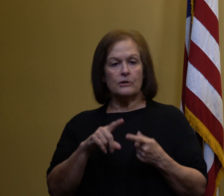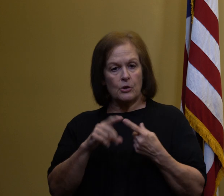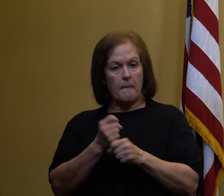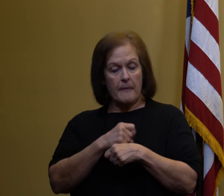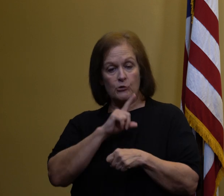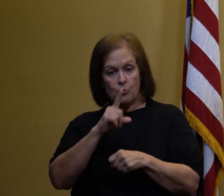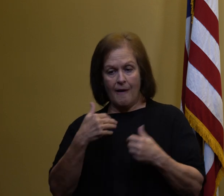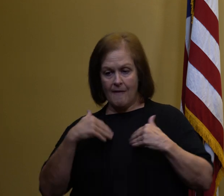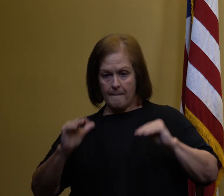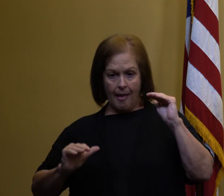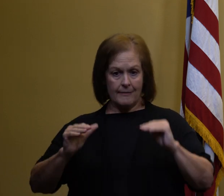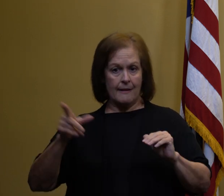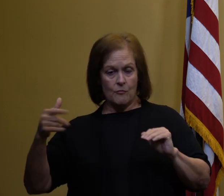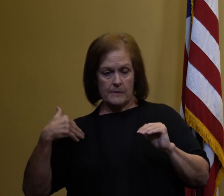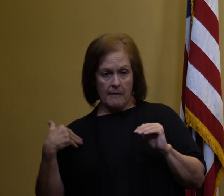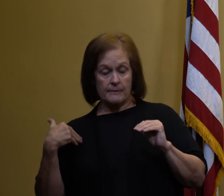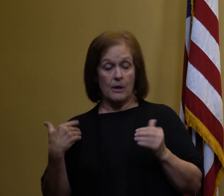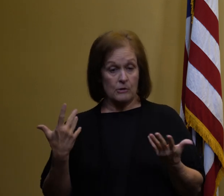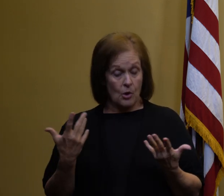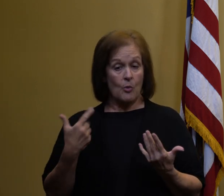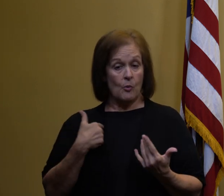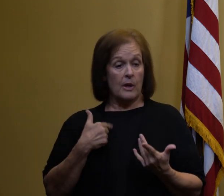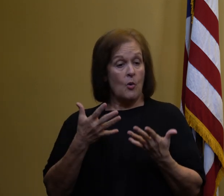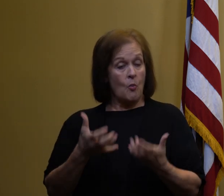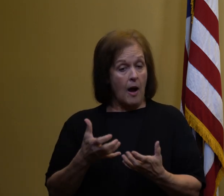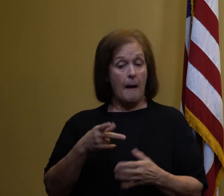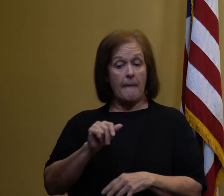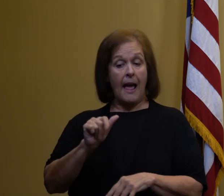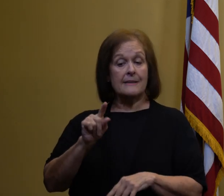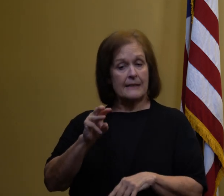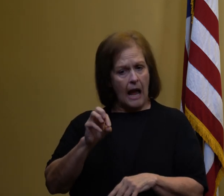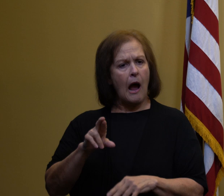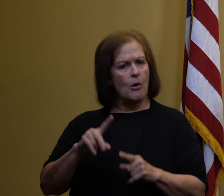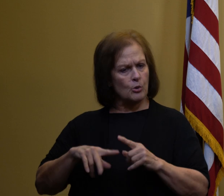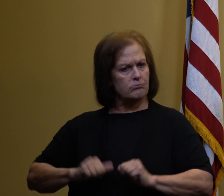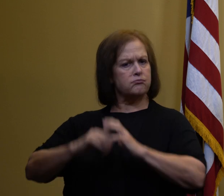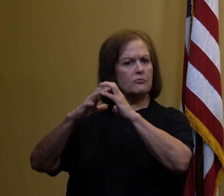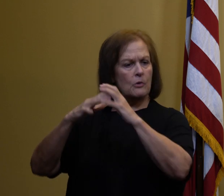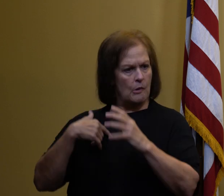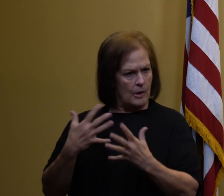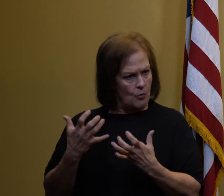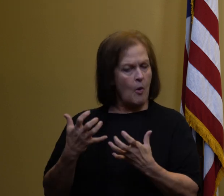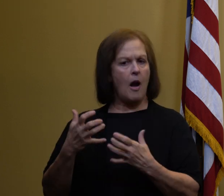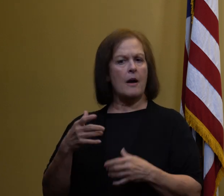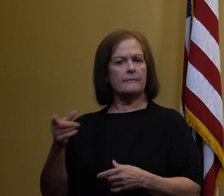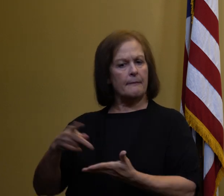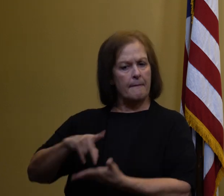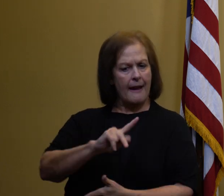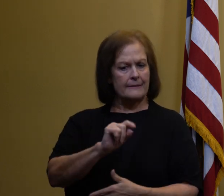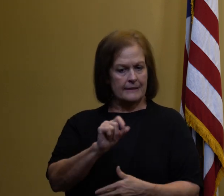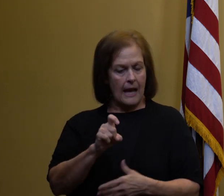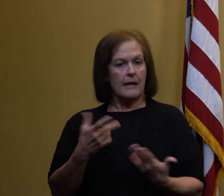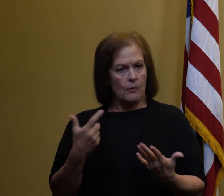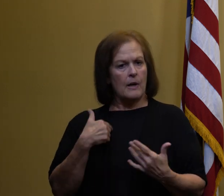assure balance, accountability, and at the end of the day, we want Plaza Tower back into commerce. We want it back on the tax rolls, and we